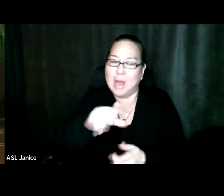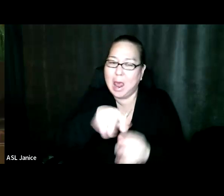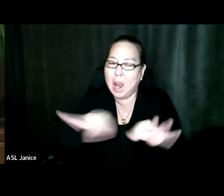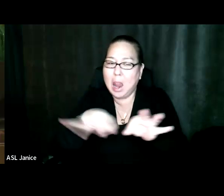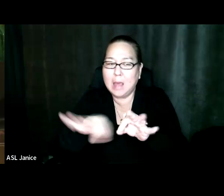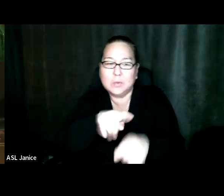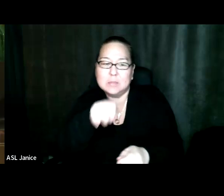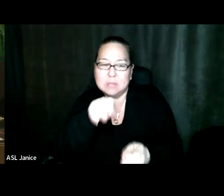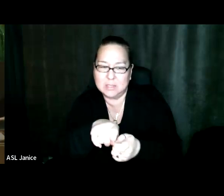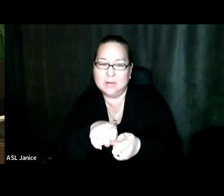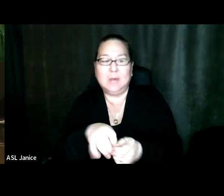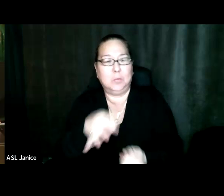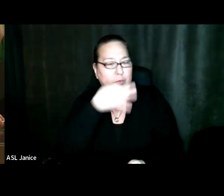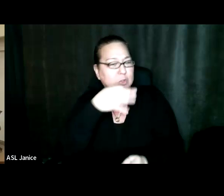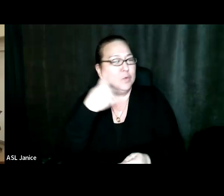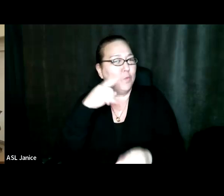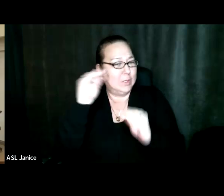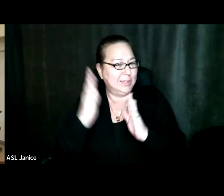Next speaker is Willow Yang.